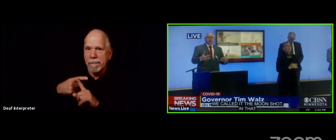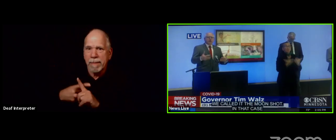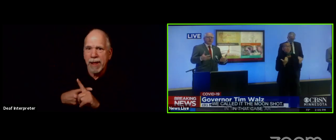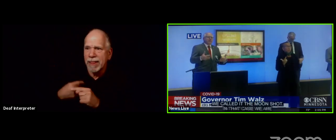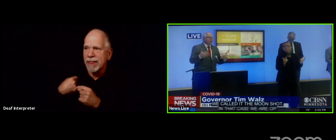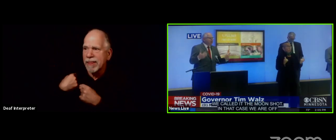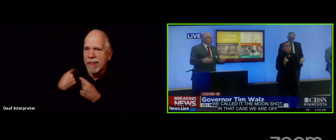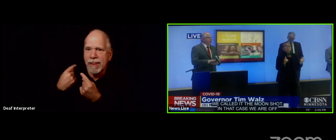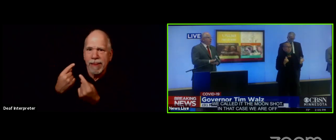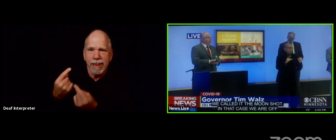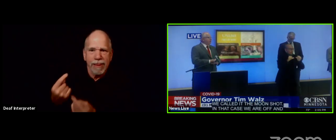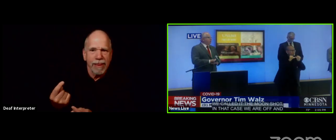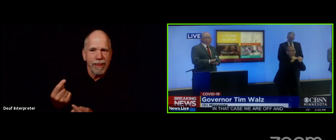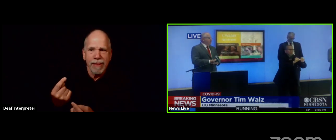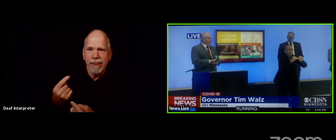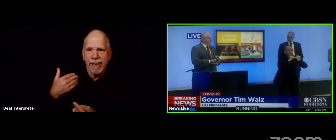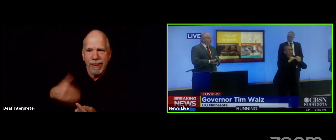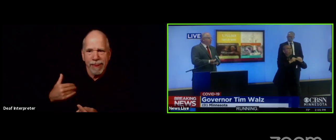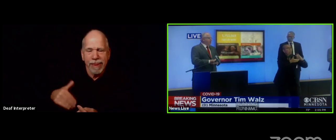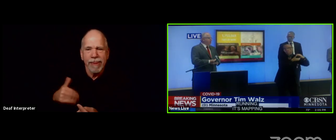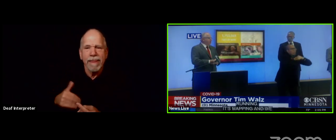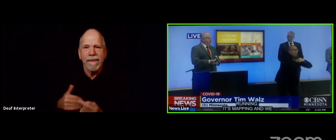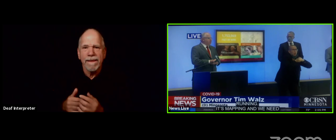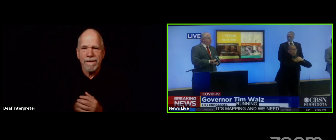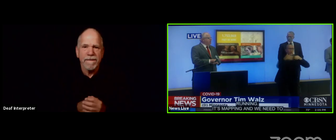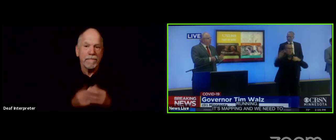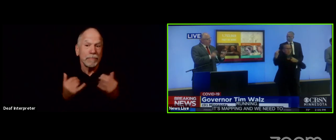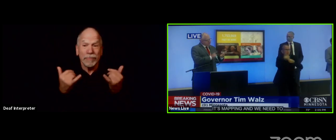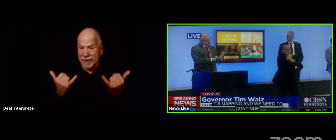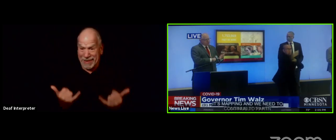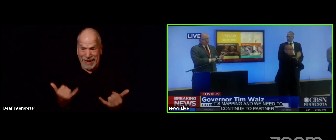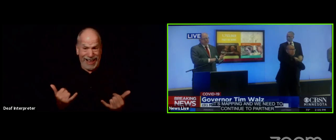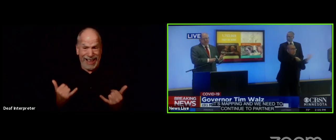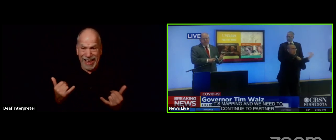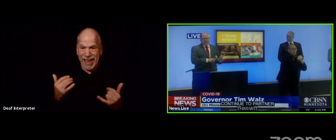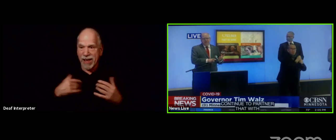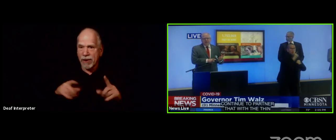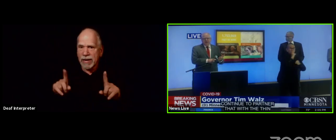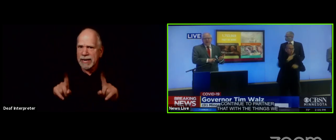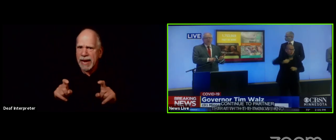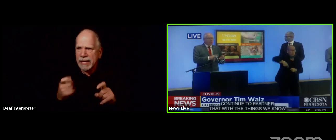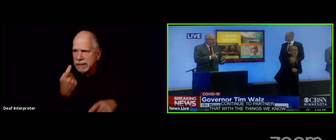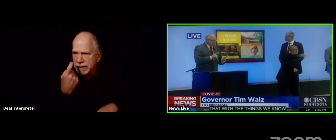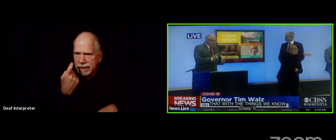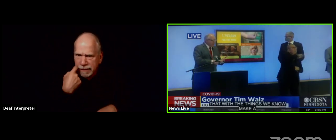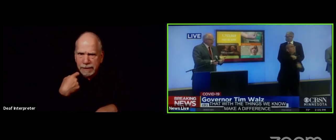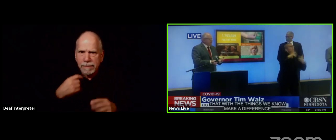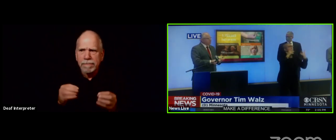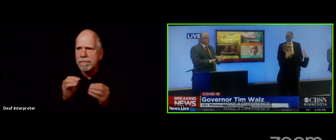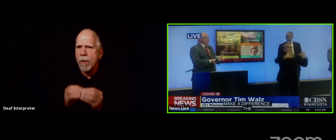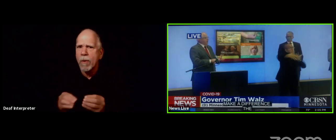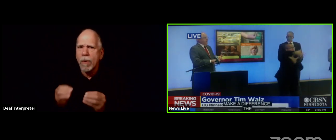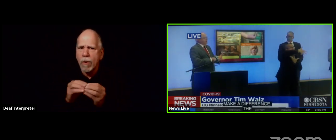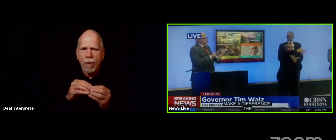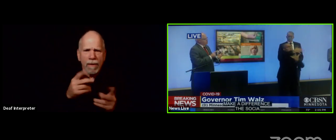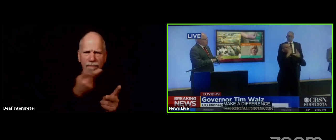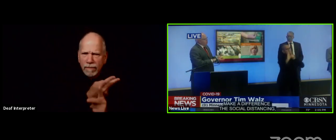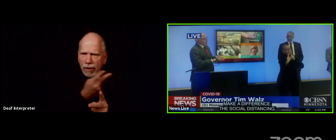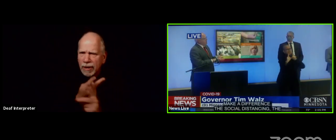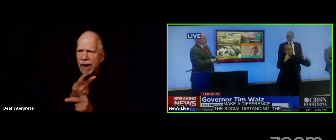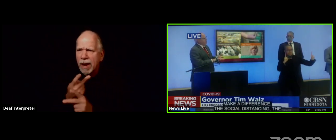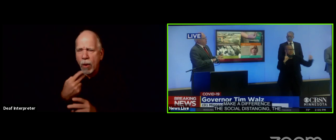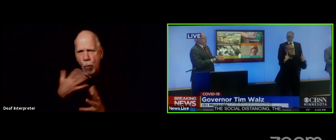to partner that with the things we know make a difference. The social distancing, the wearing of masks, and the